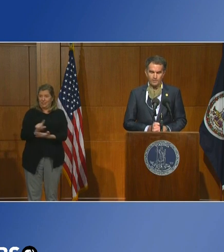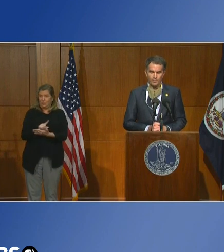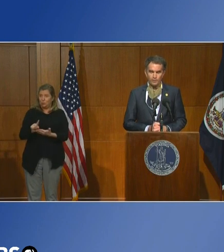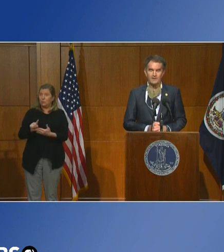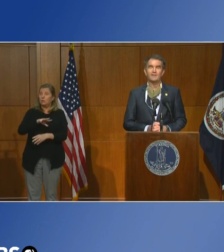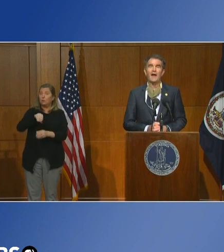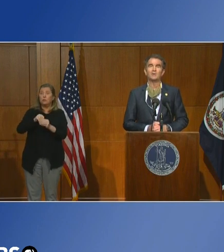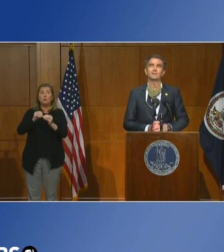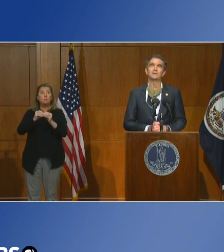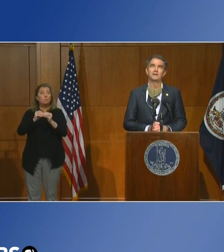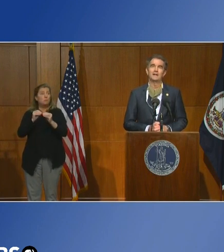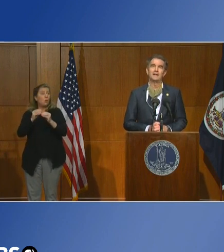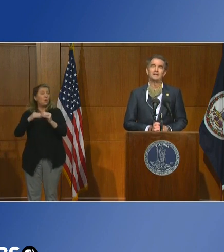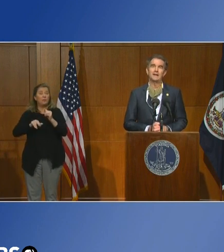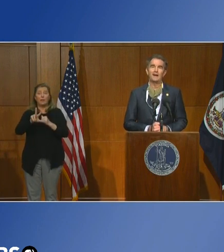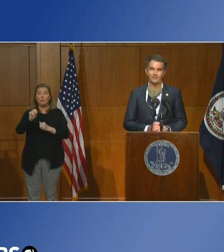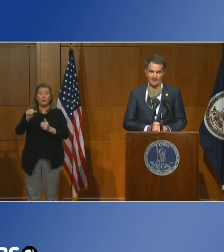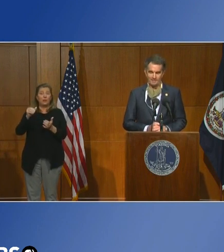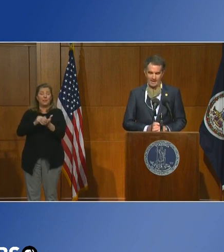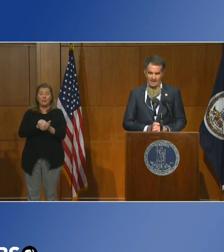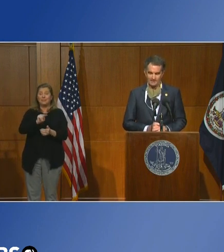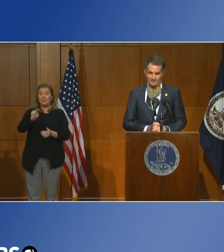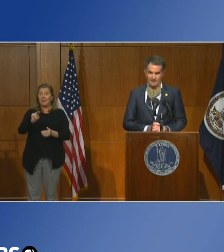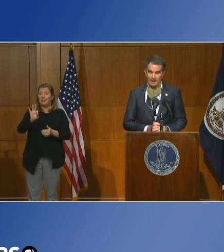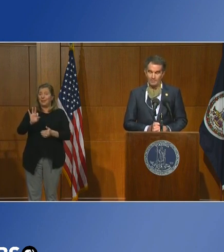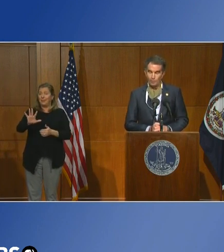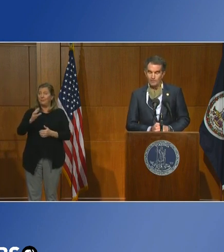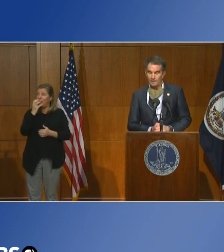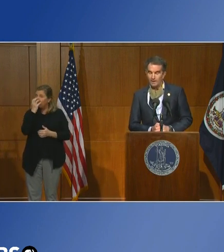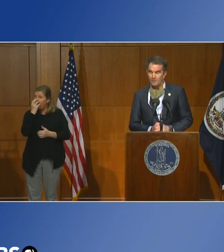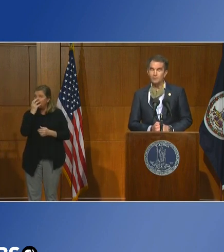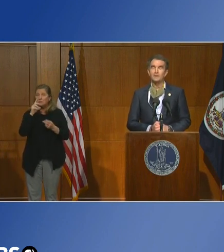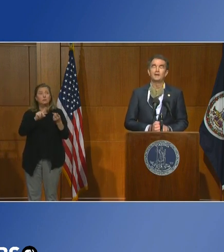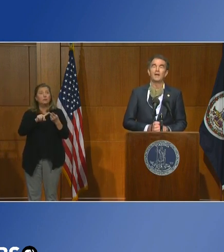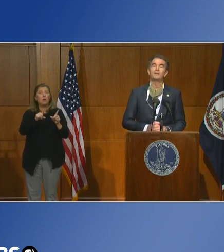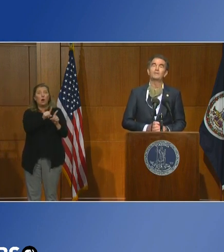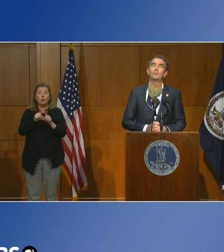than 30,000 N95 masks and more than